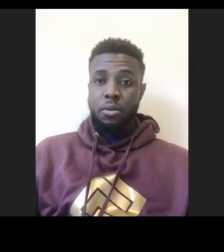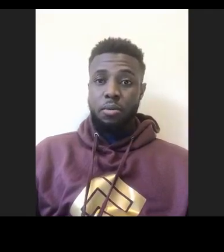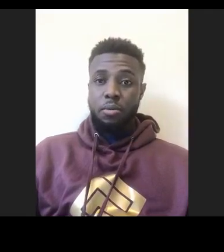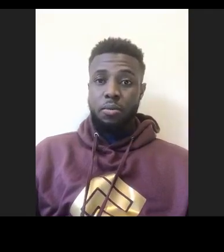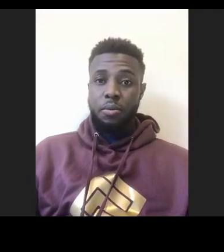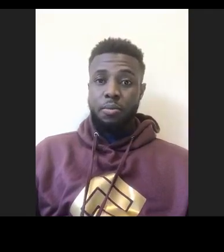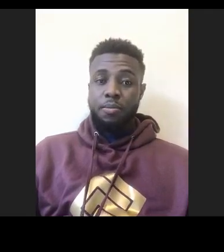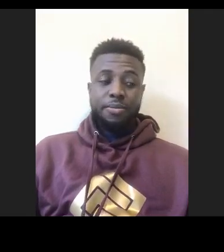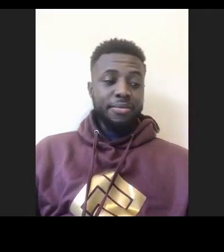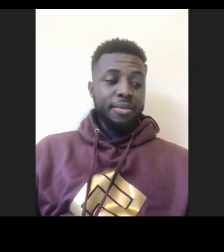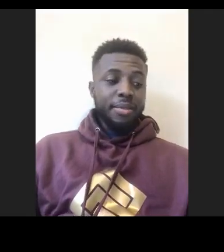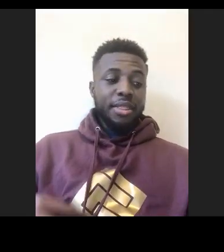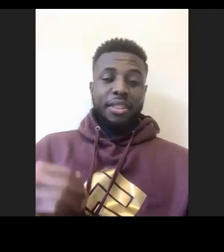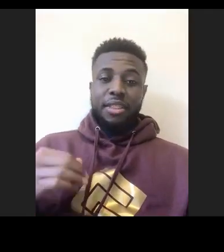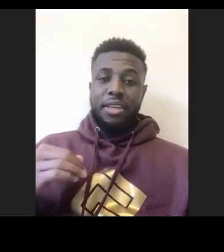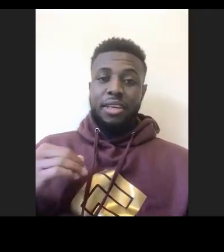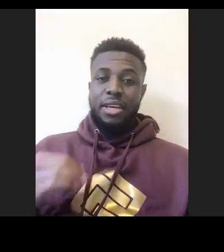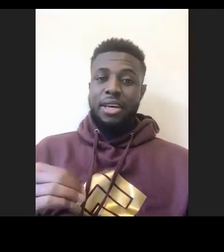sector.